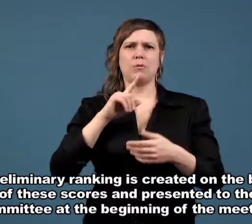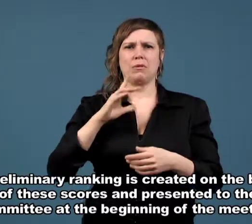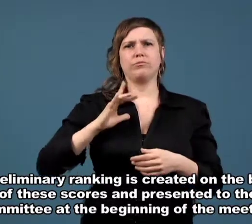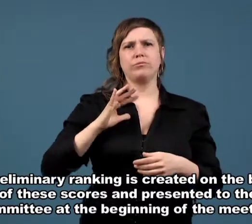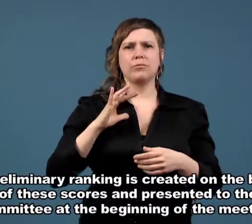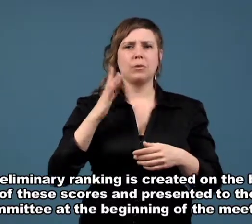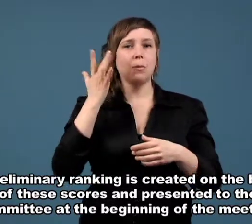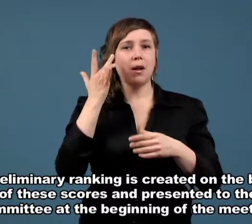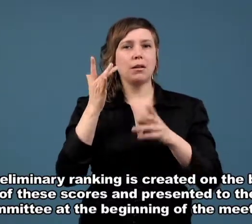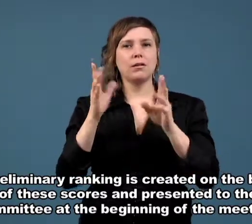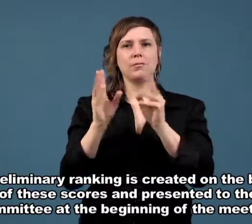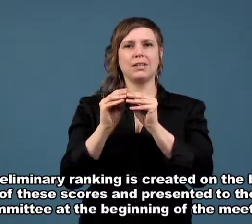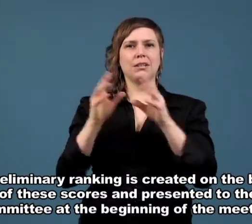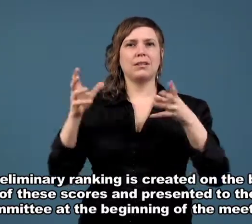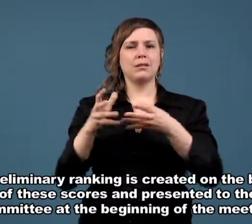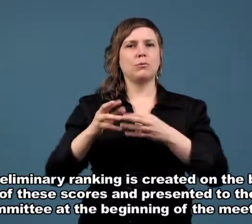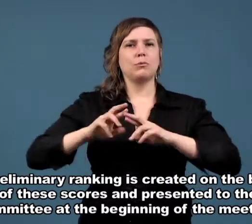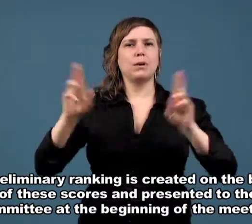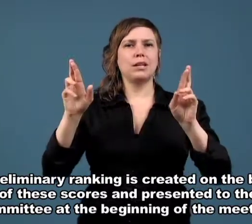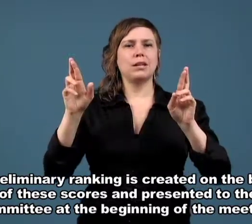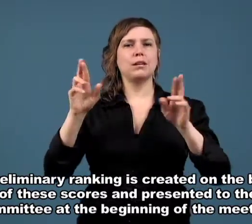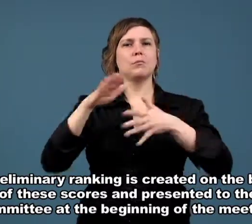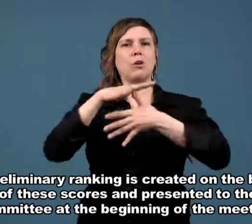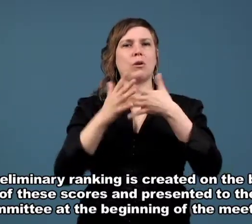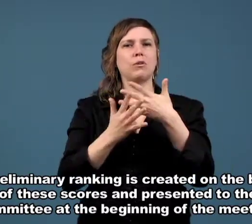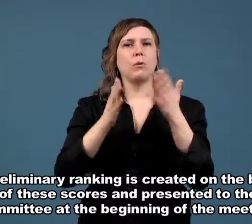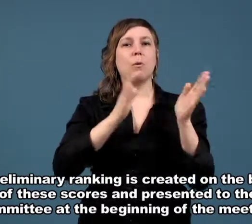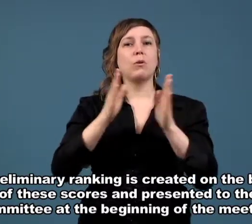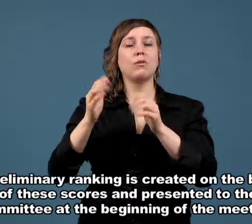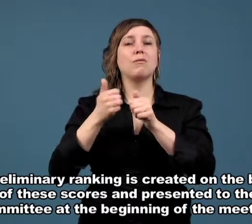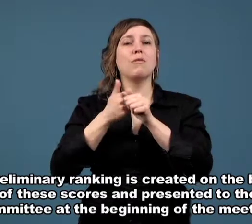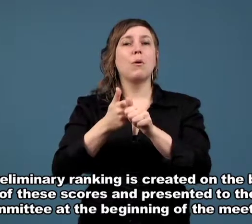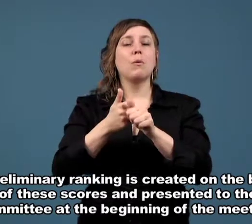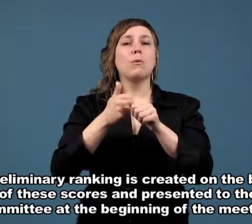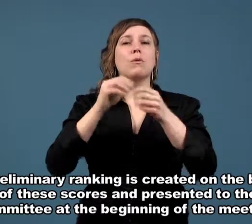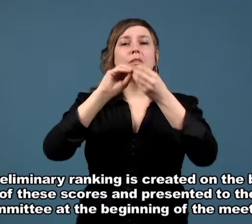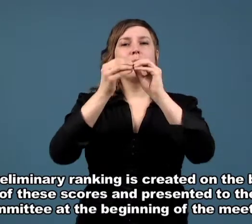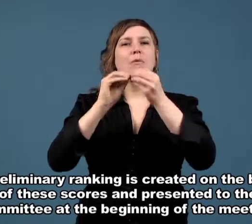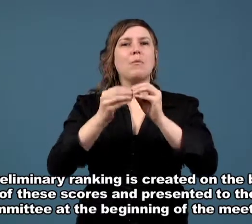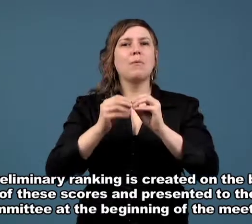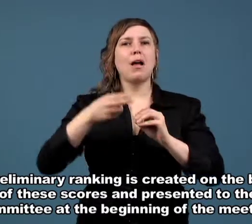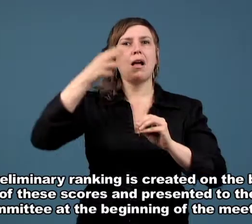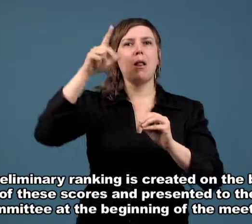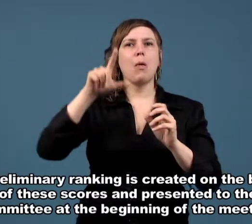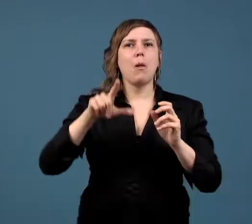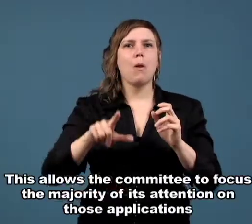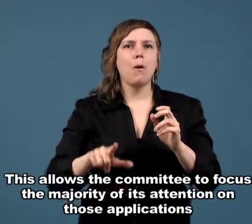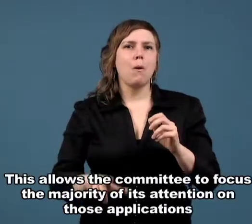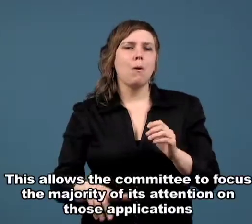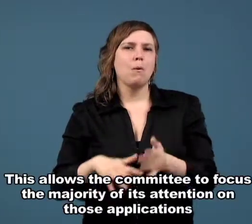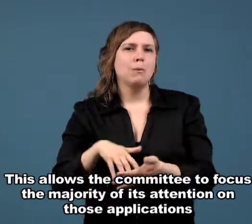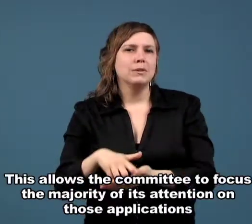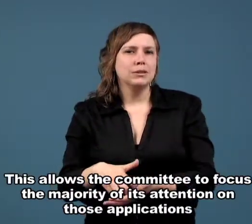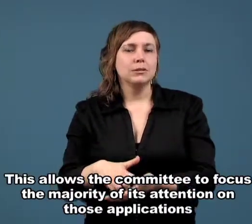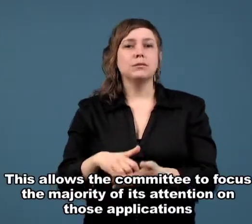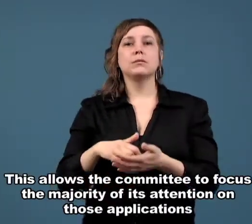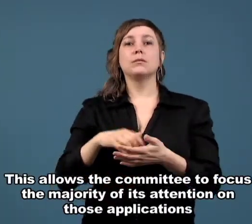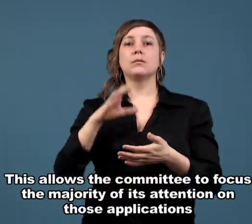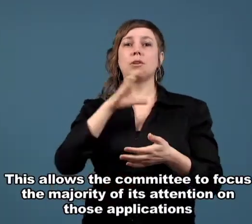created on the basis of these scores and presented to the committee at the beginning of the meeting. This allows the committee to focus